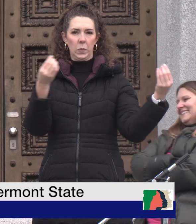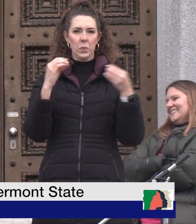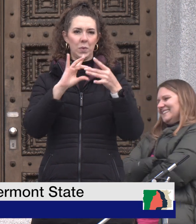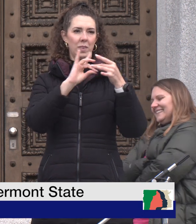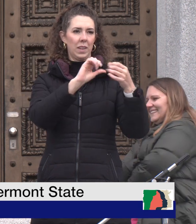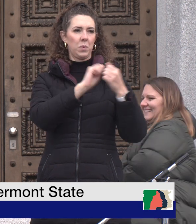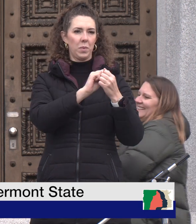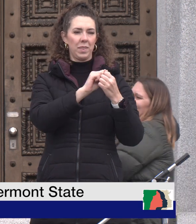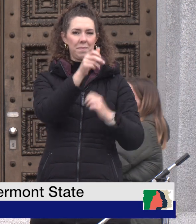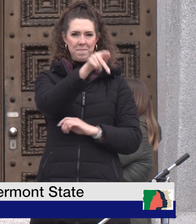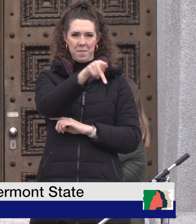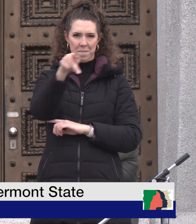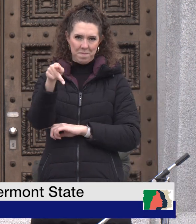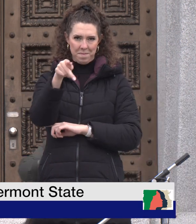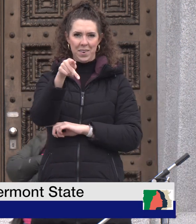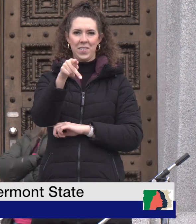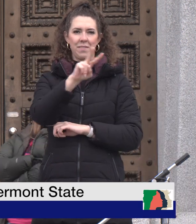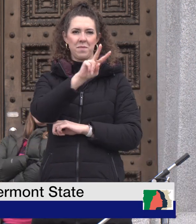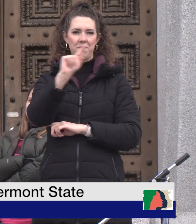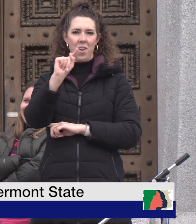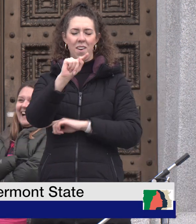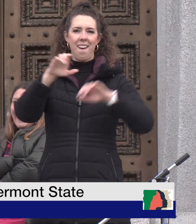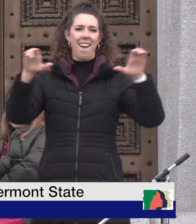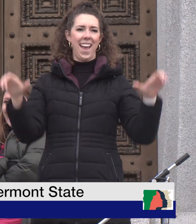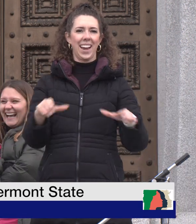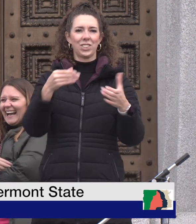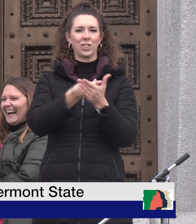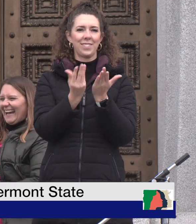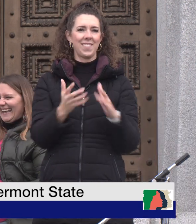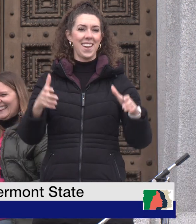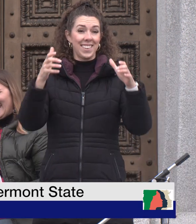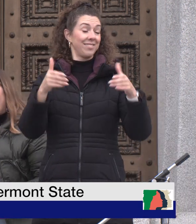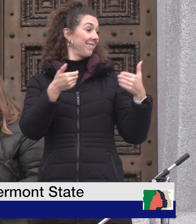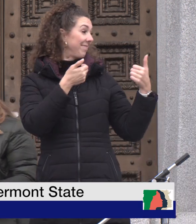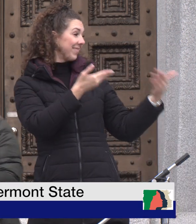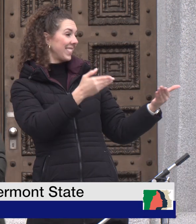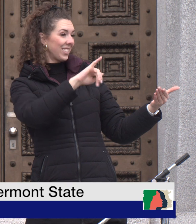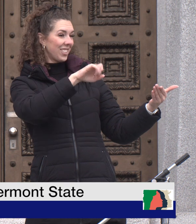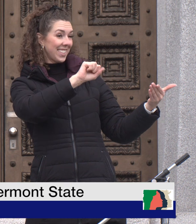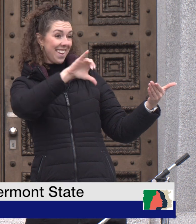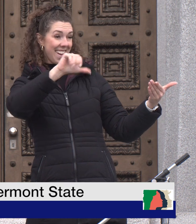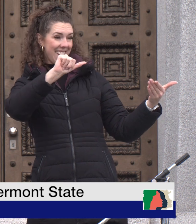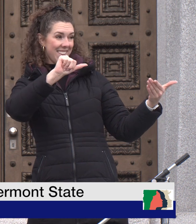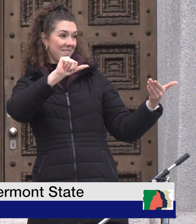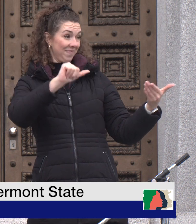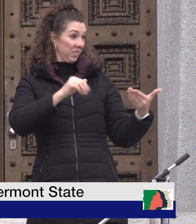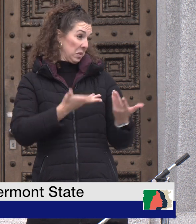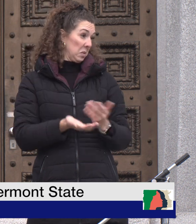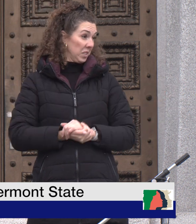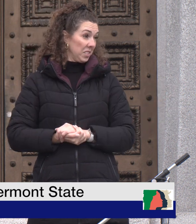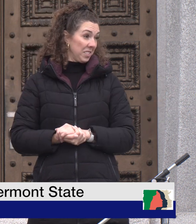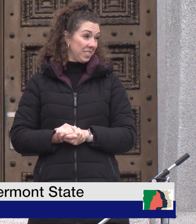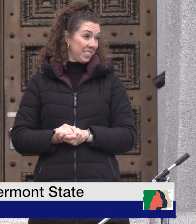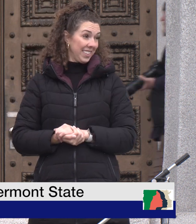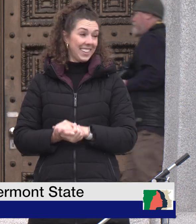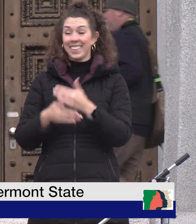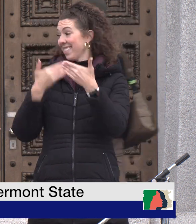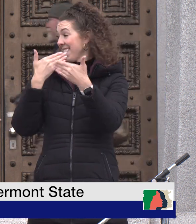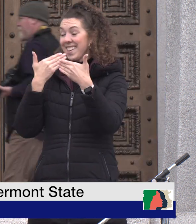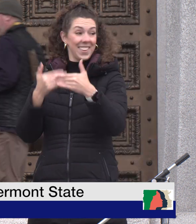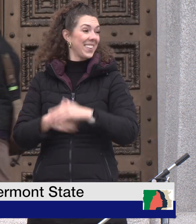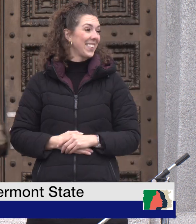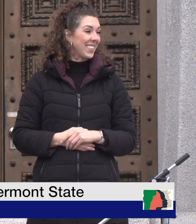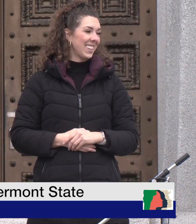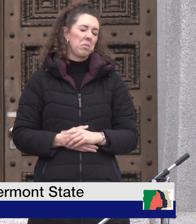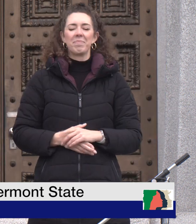Parenthood Vermont Action Fund. Jessica. Thank you. Woo! It